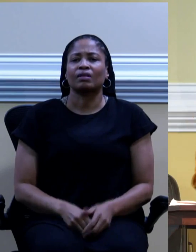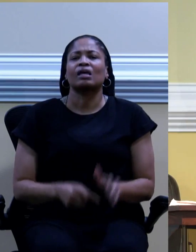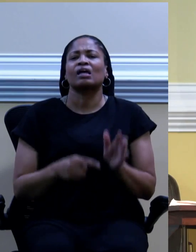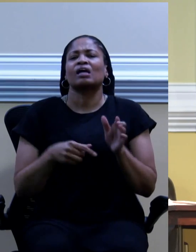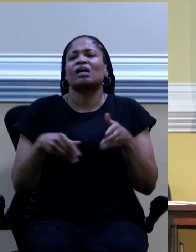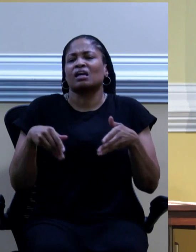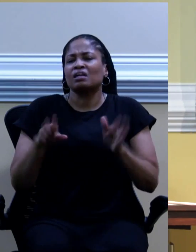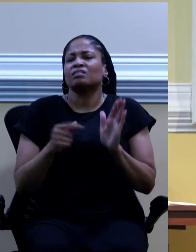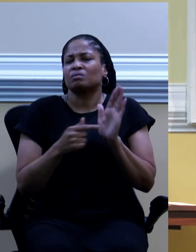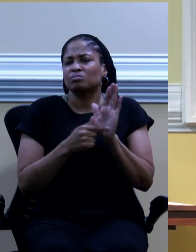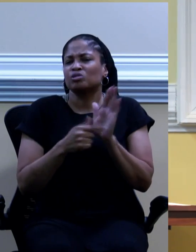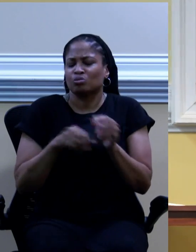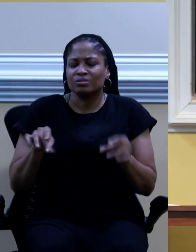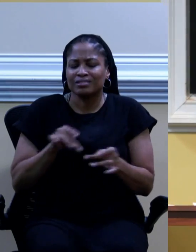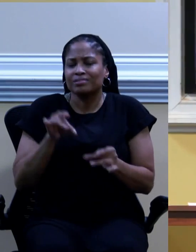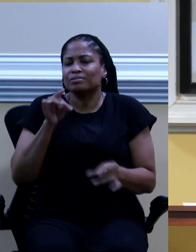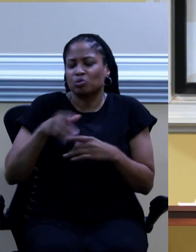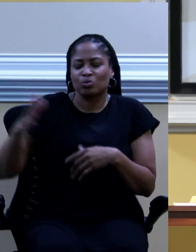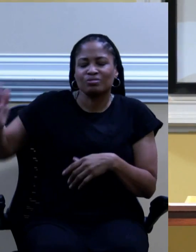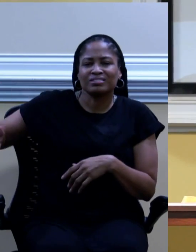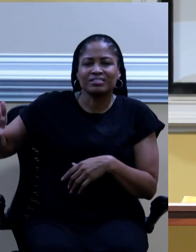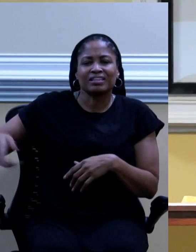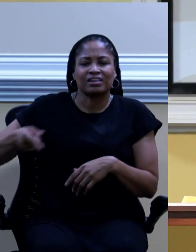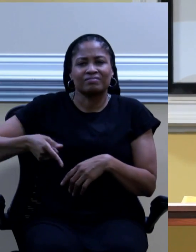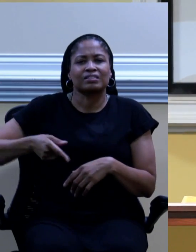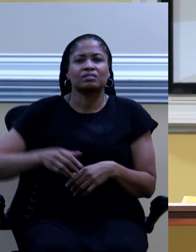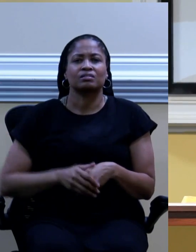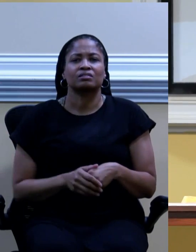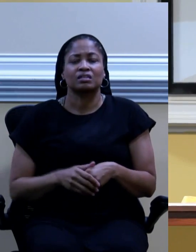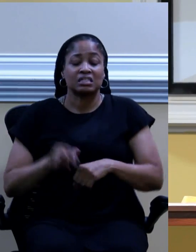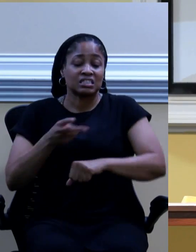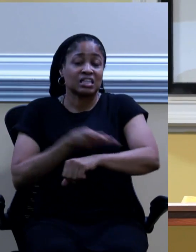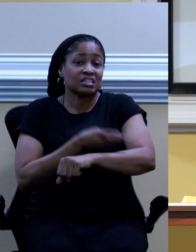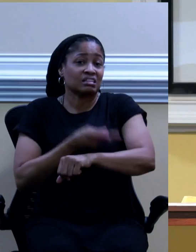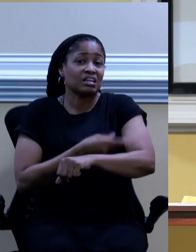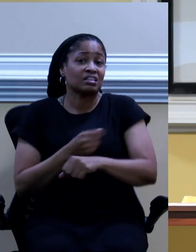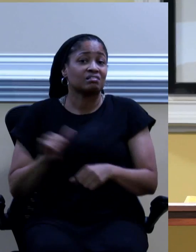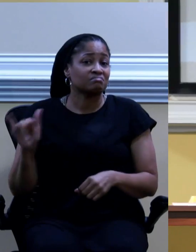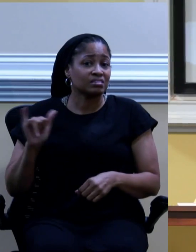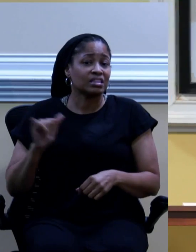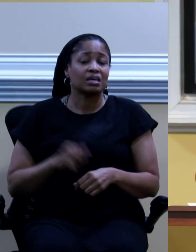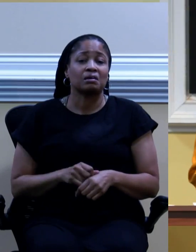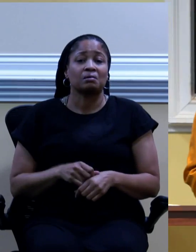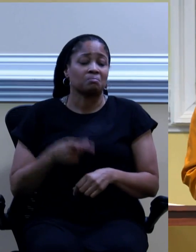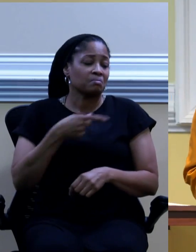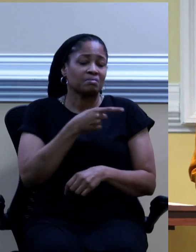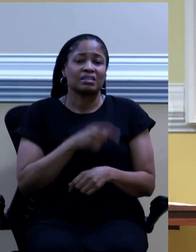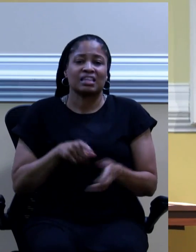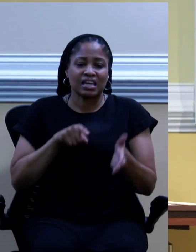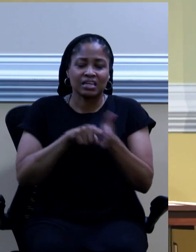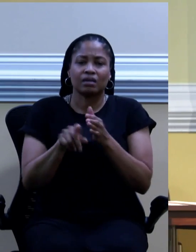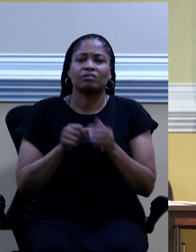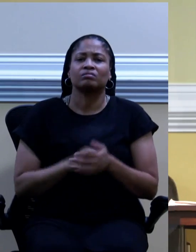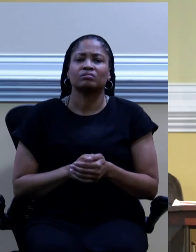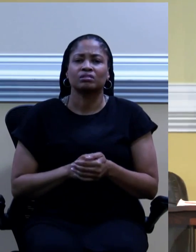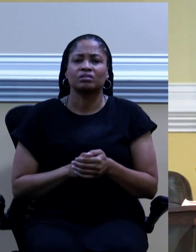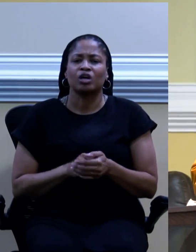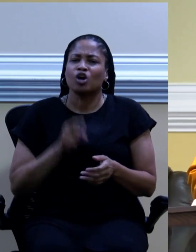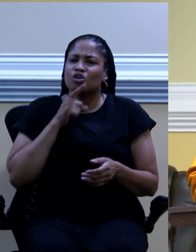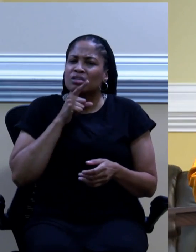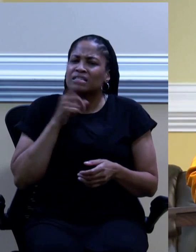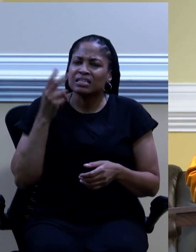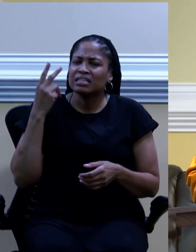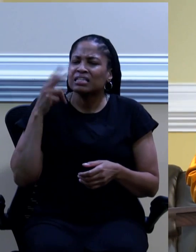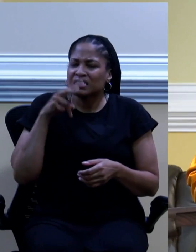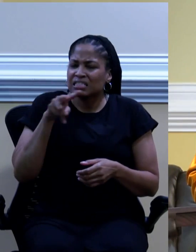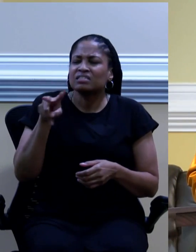the lamb represented Jesus that they killed, right? Yeah. Let's see who the real circumcision is. Let's go into